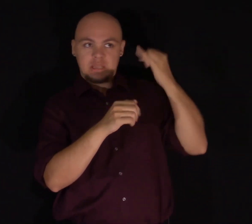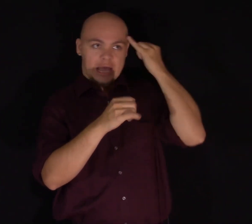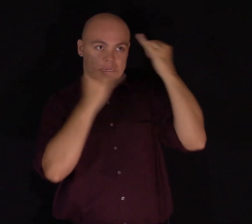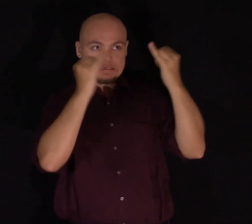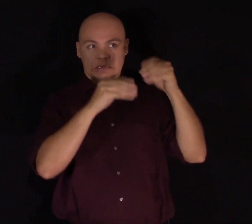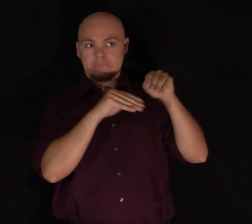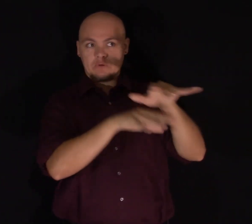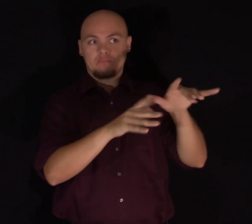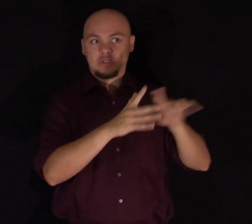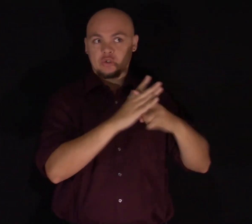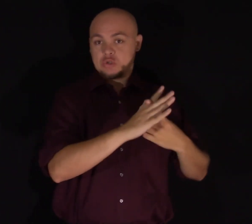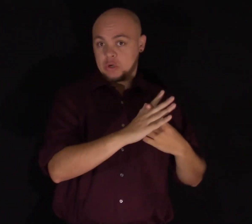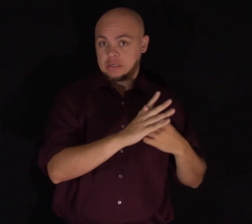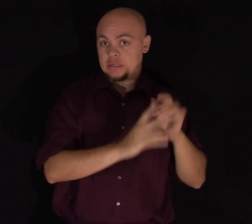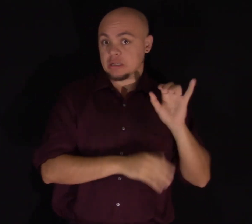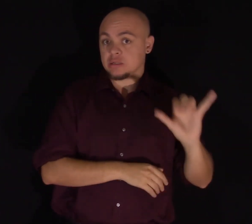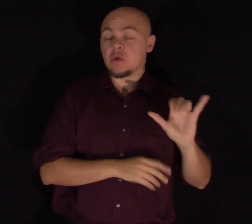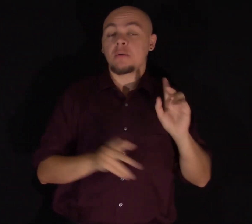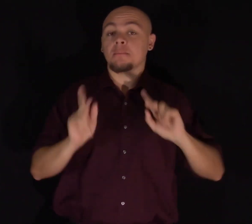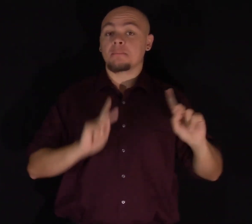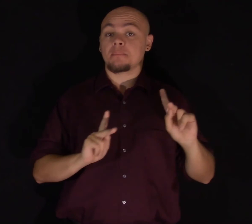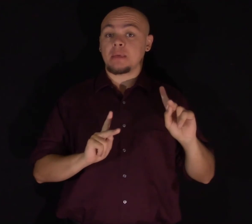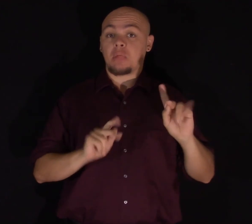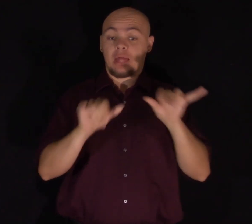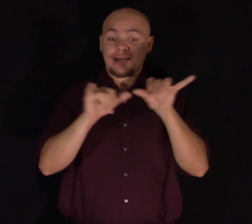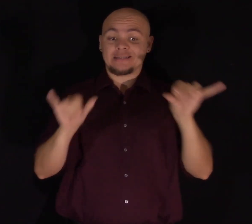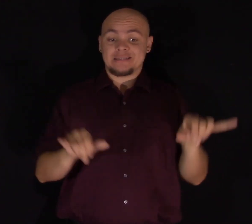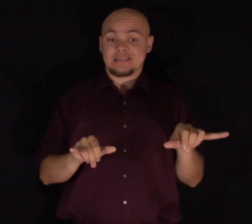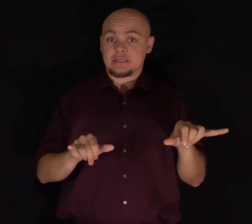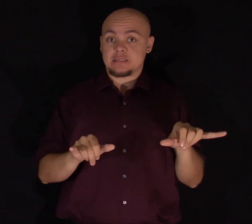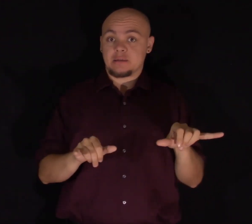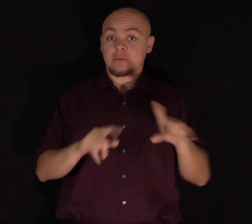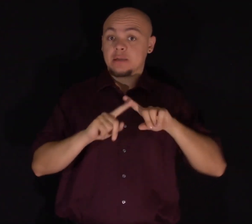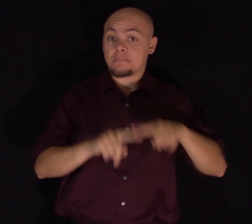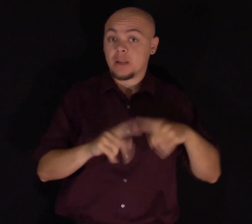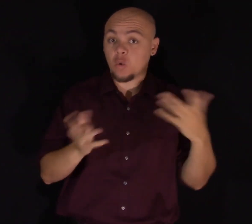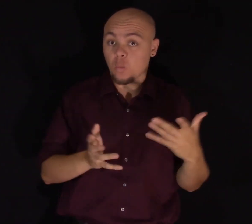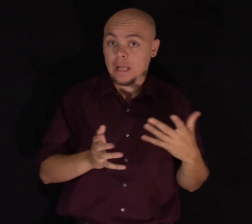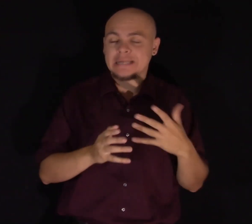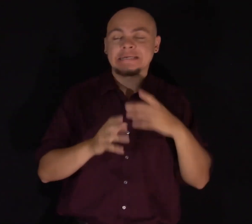People and systems count on our silence to keep us exactly where we are.